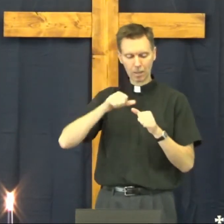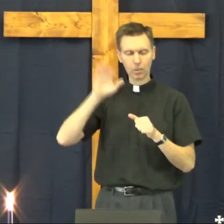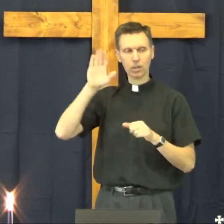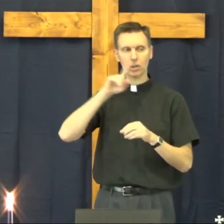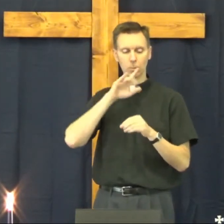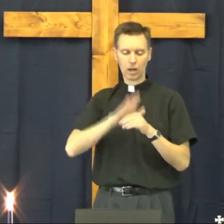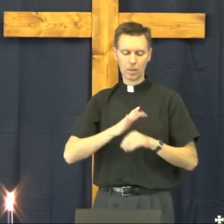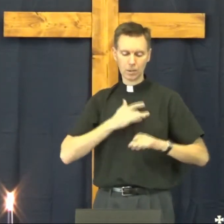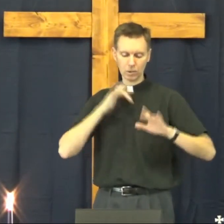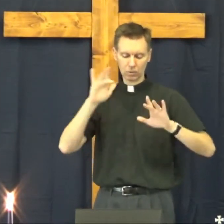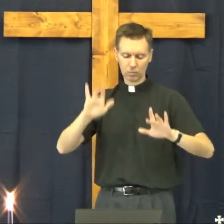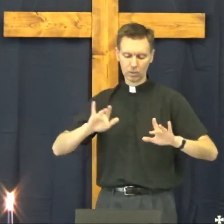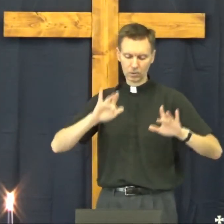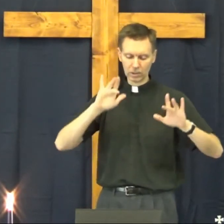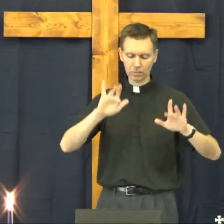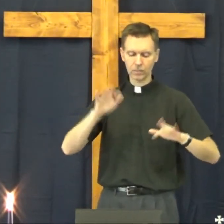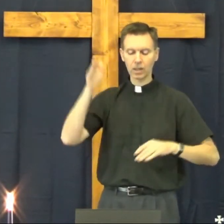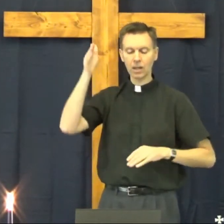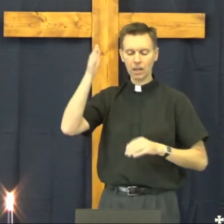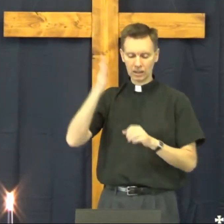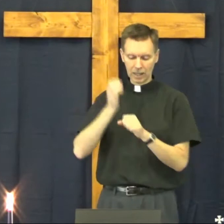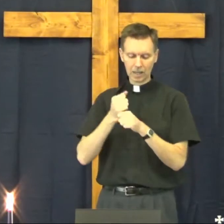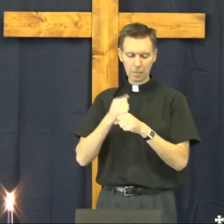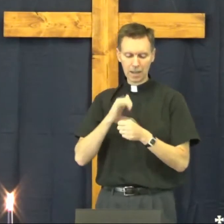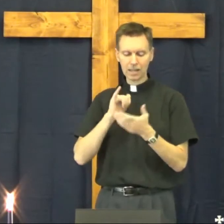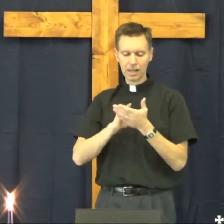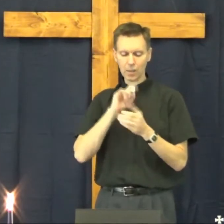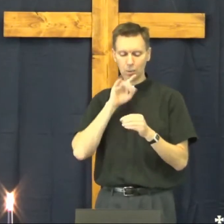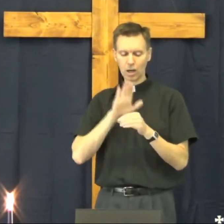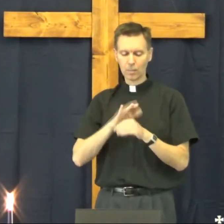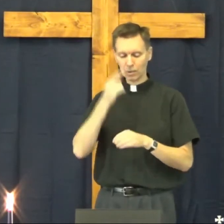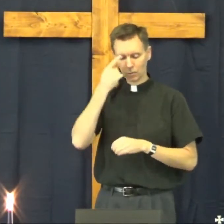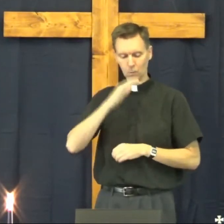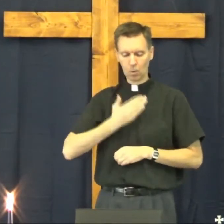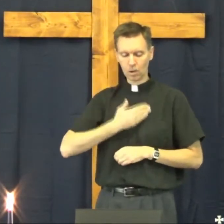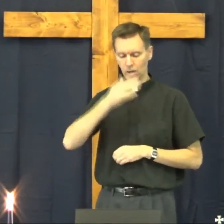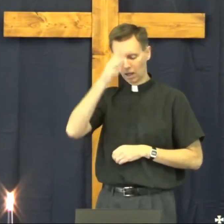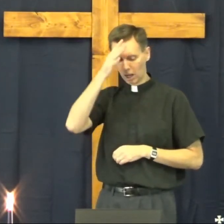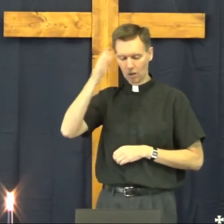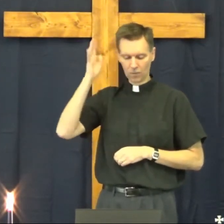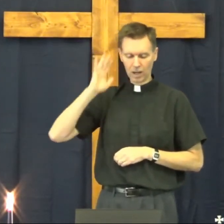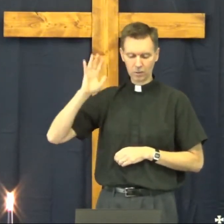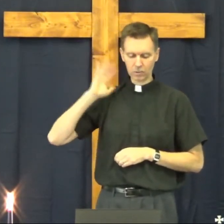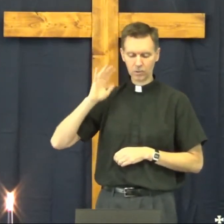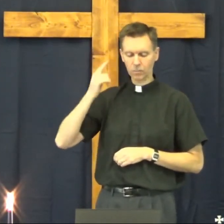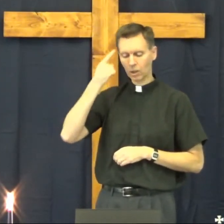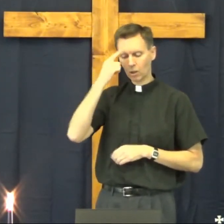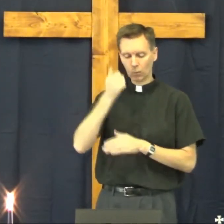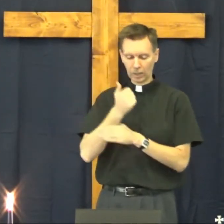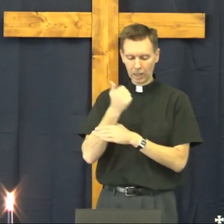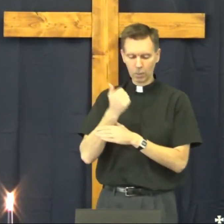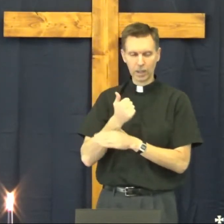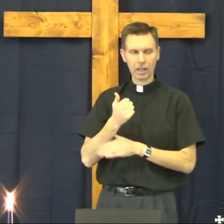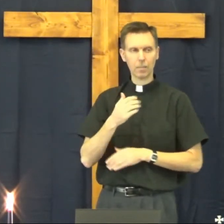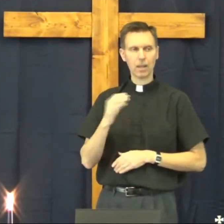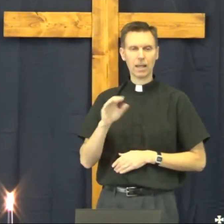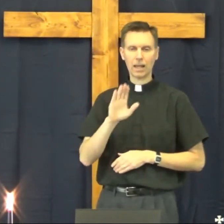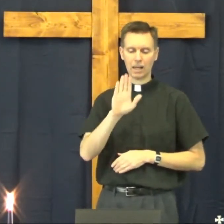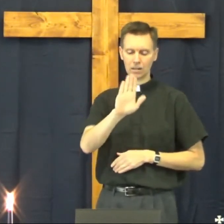remembered his promise of mercy. God made that promise for our fathers, for Abraham and